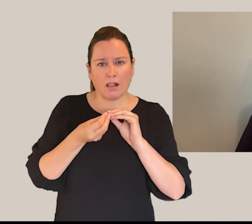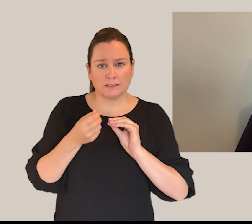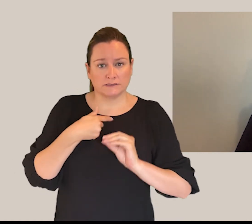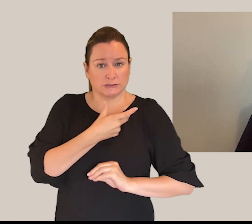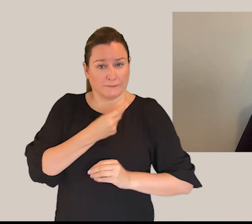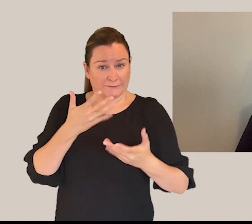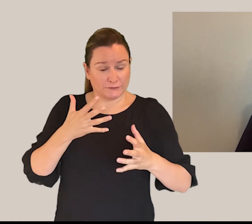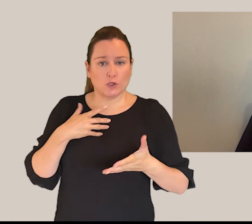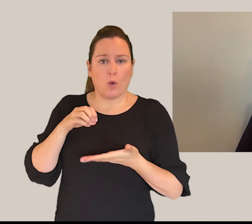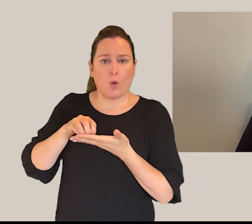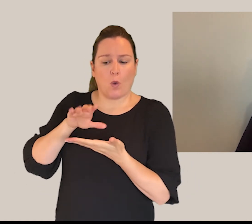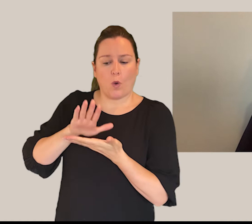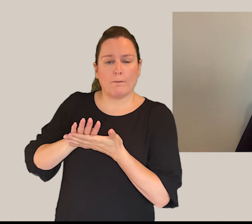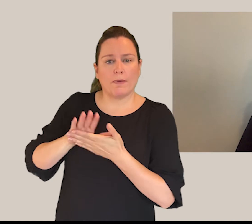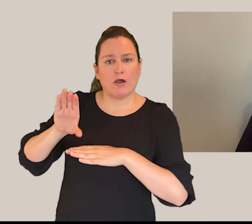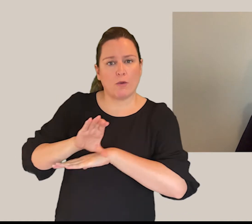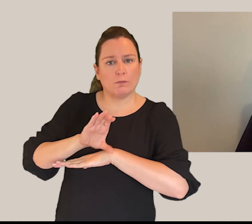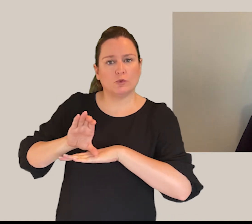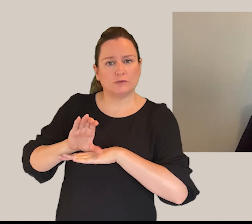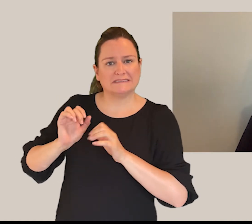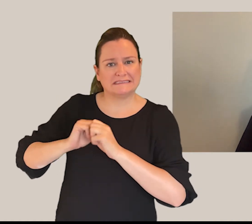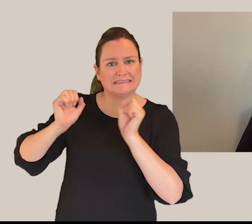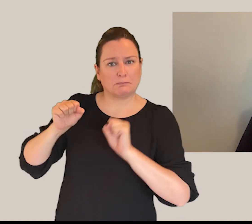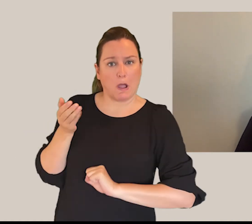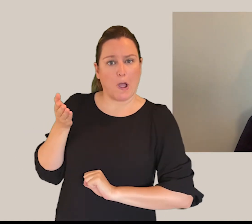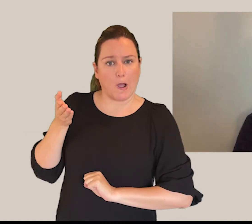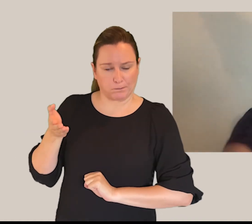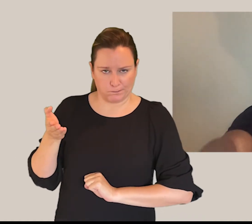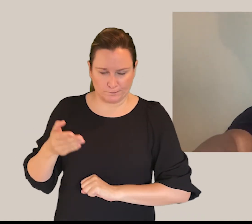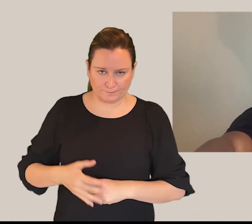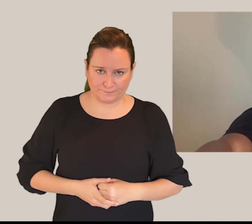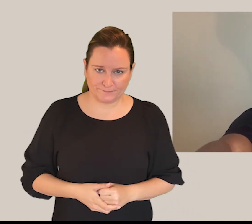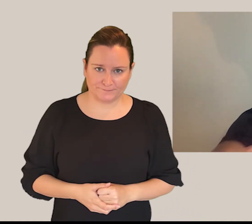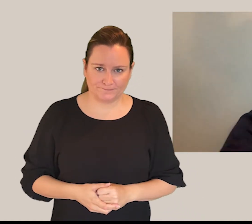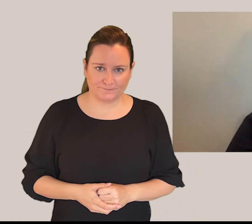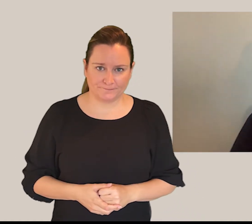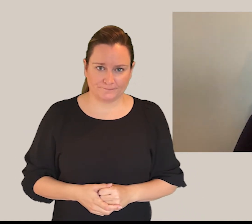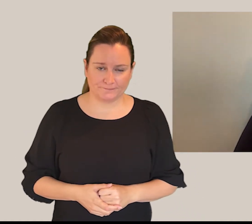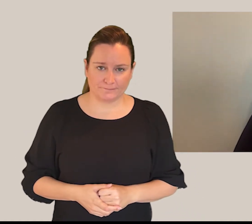vaccination database to document your vaccination status.